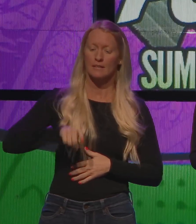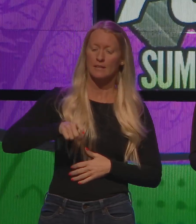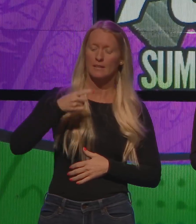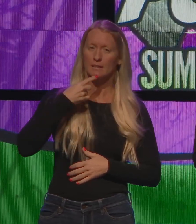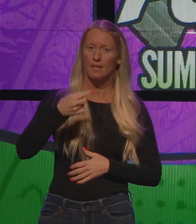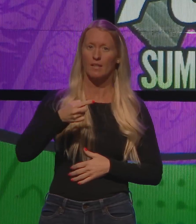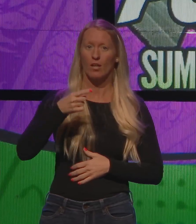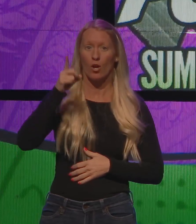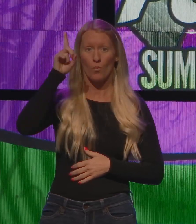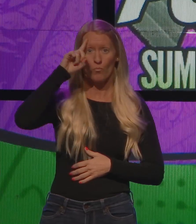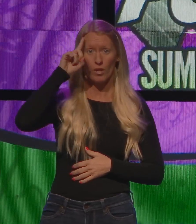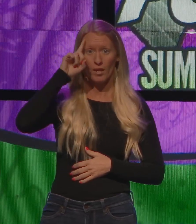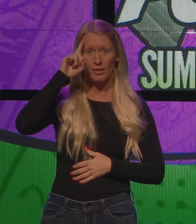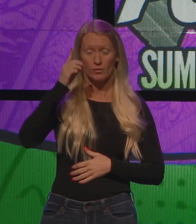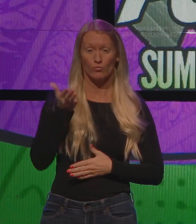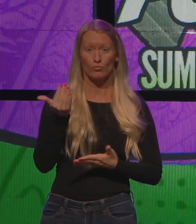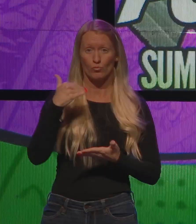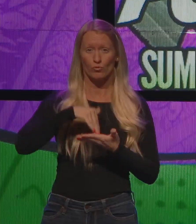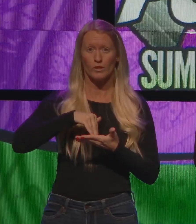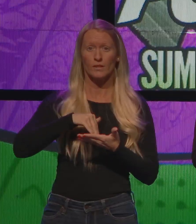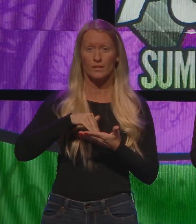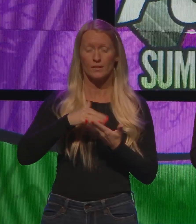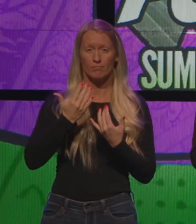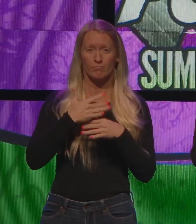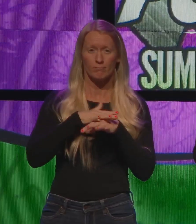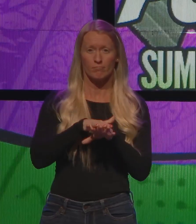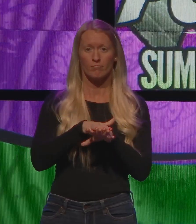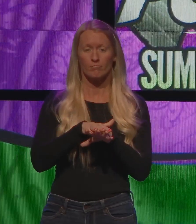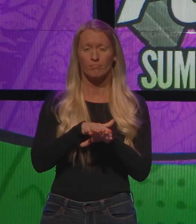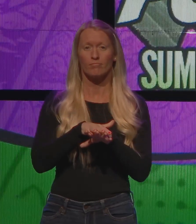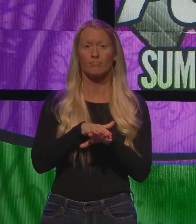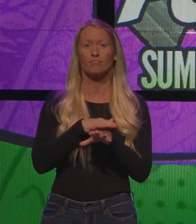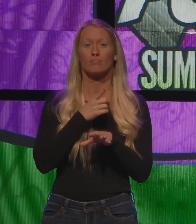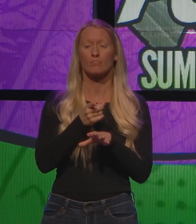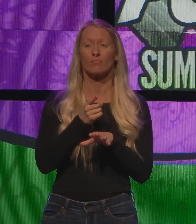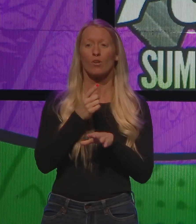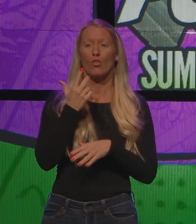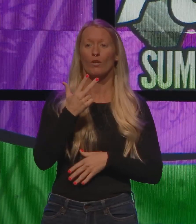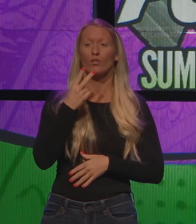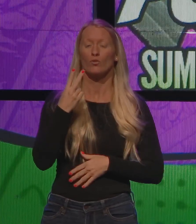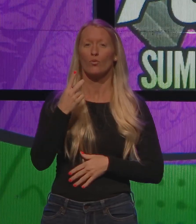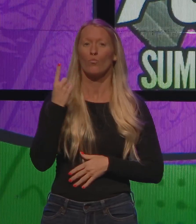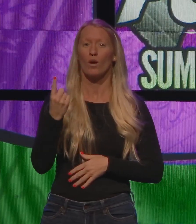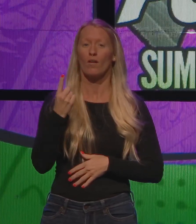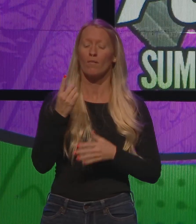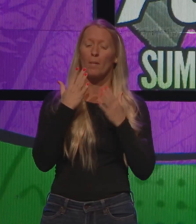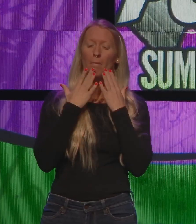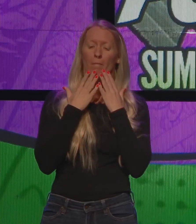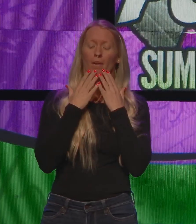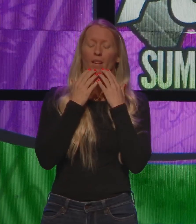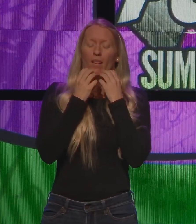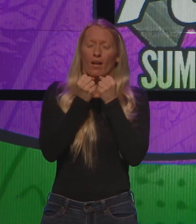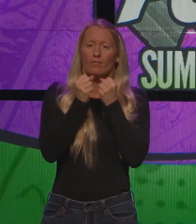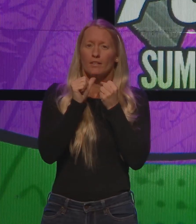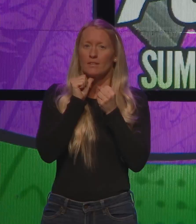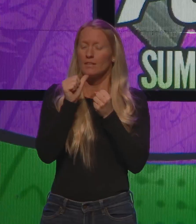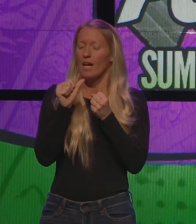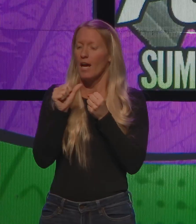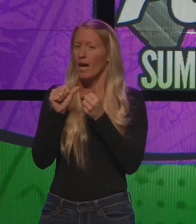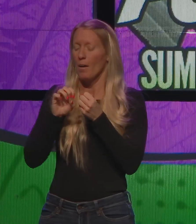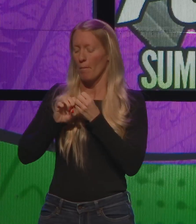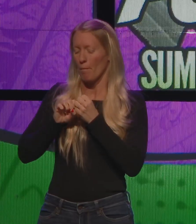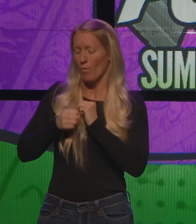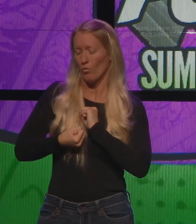rewired and to set aside the belief of anything other. Okay? 3, 2, 1. Beloved, not